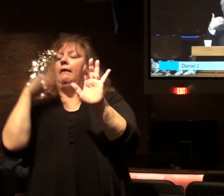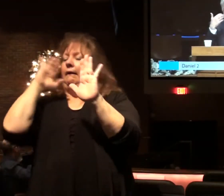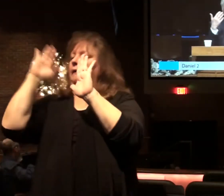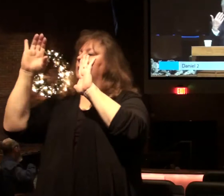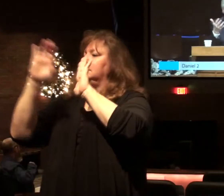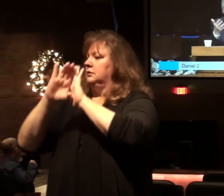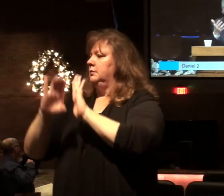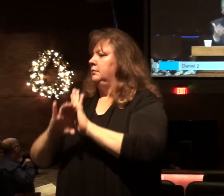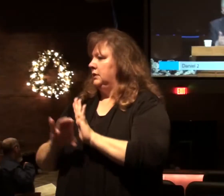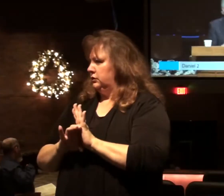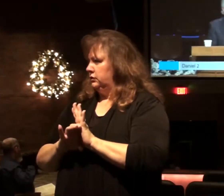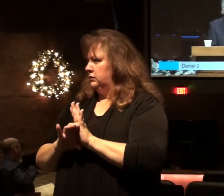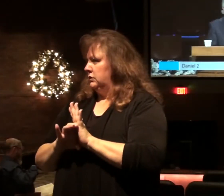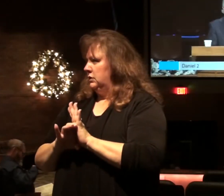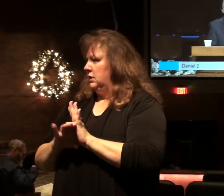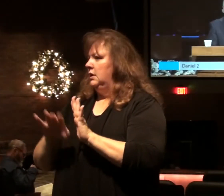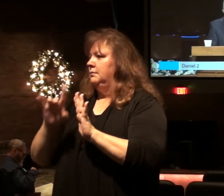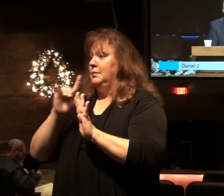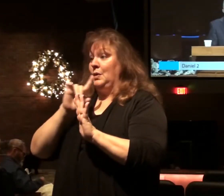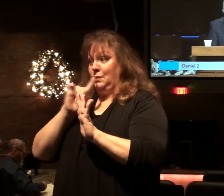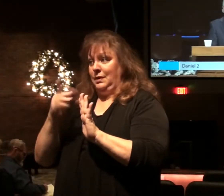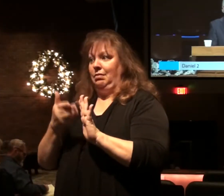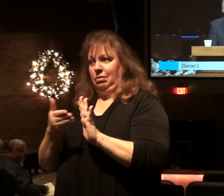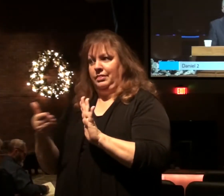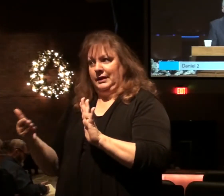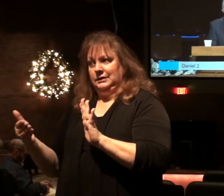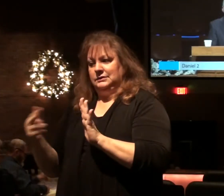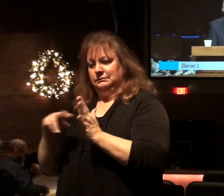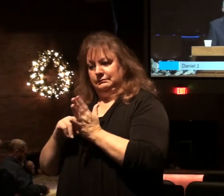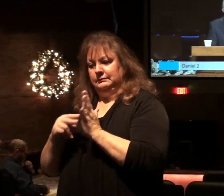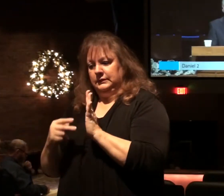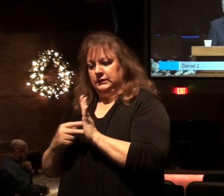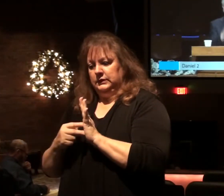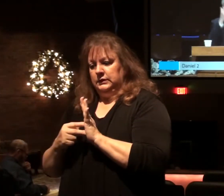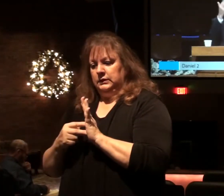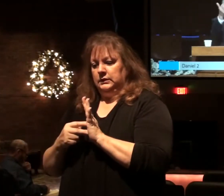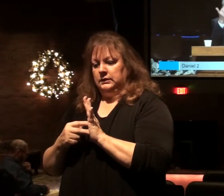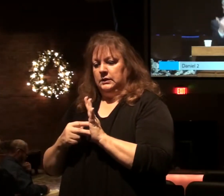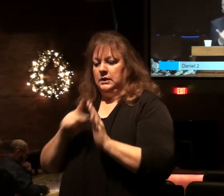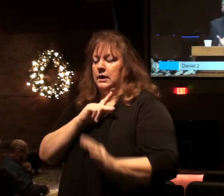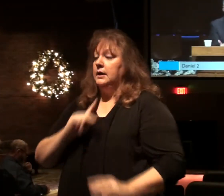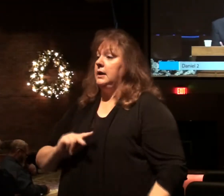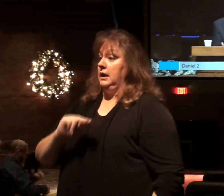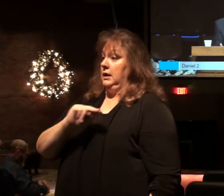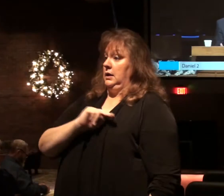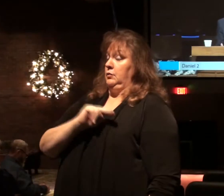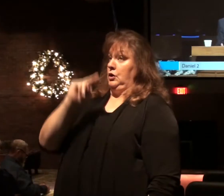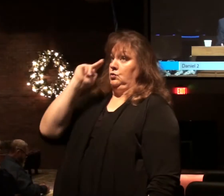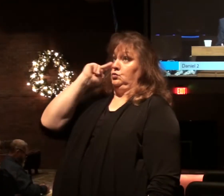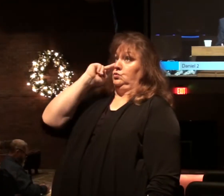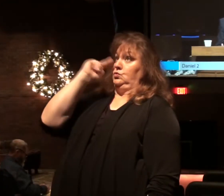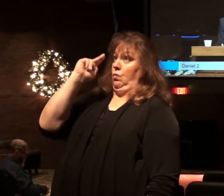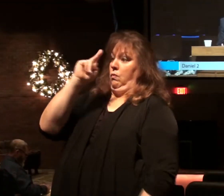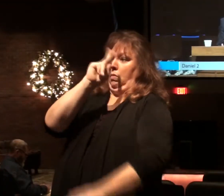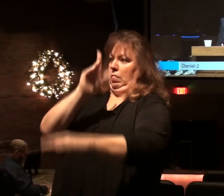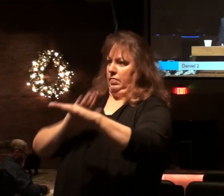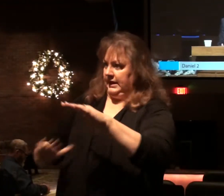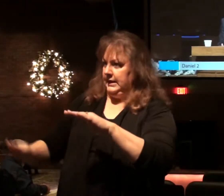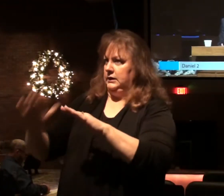they symbolize concrete realities. He saw the empires of the world.